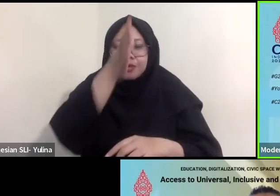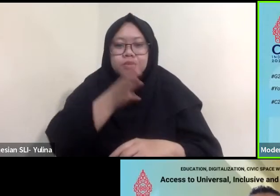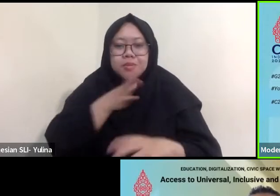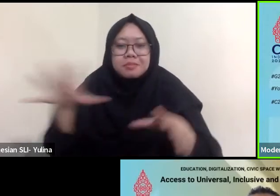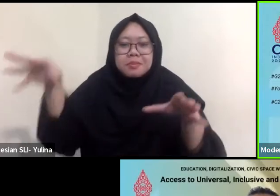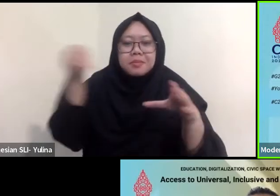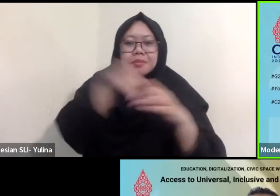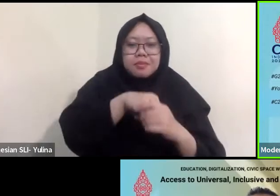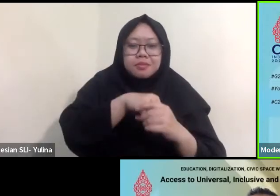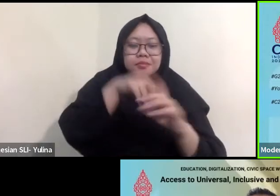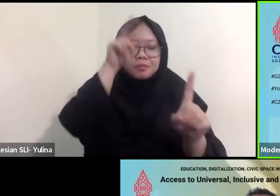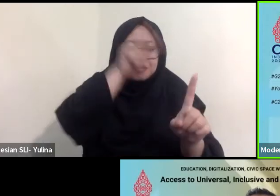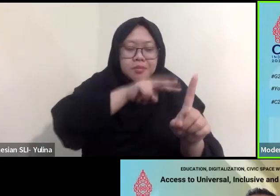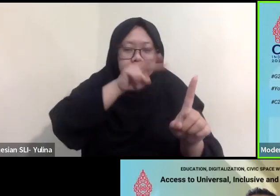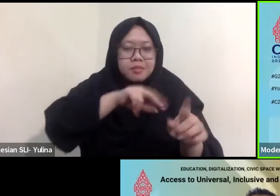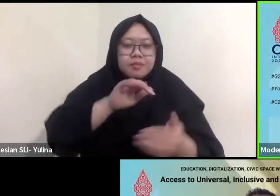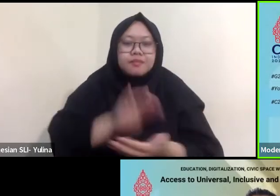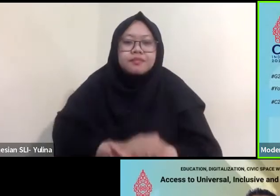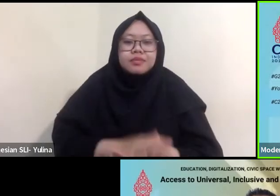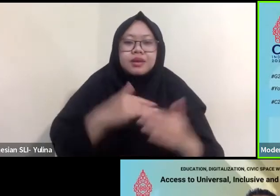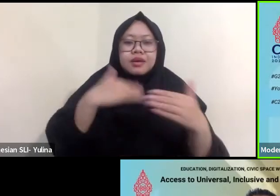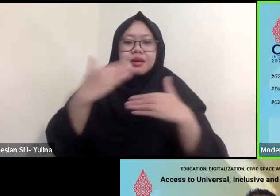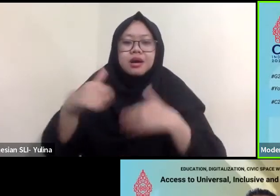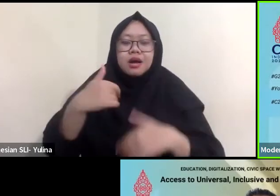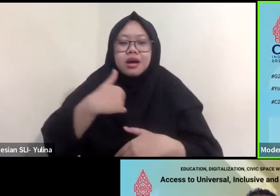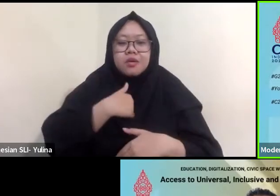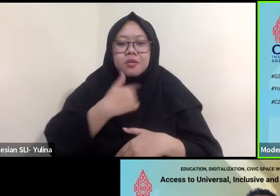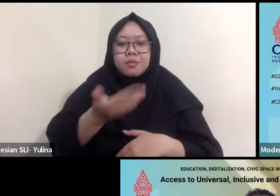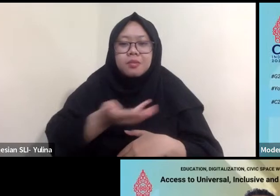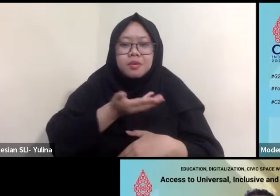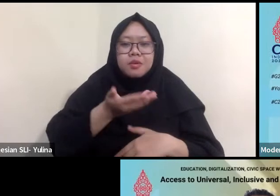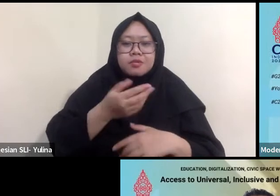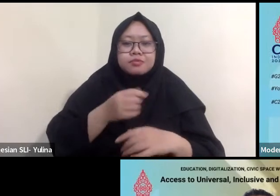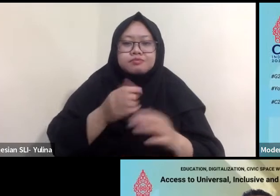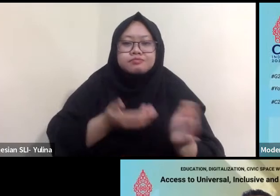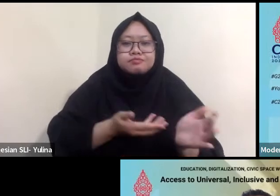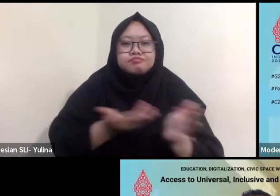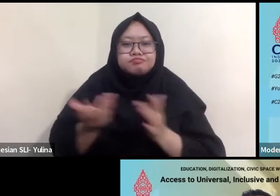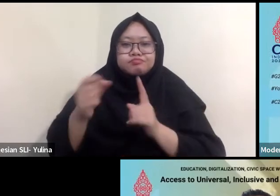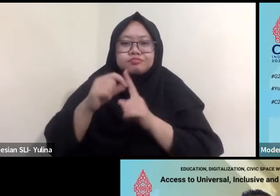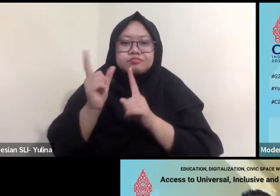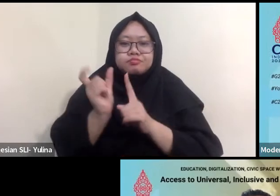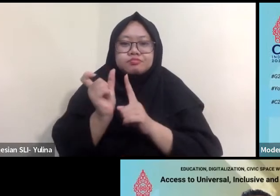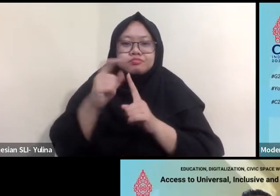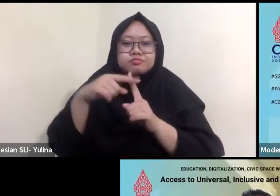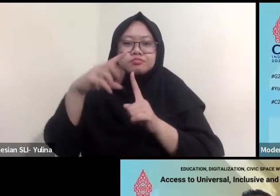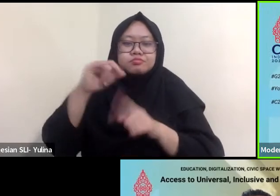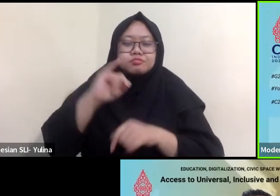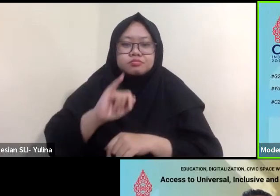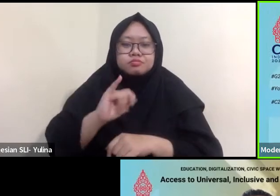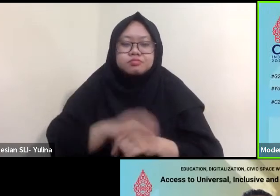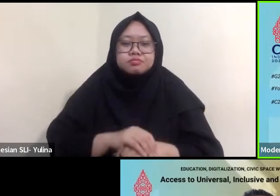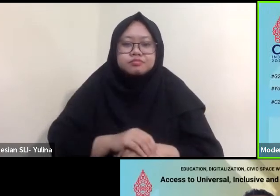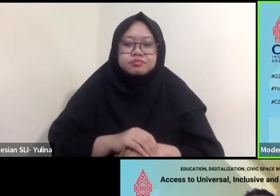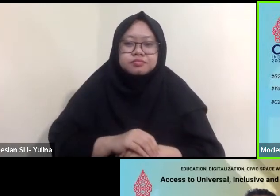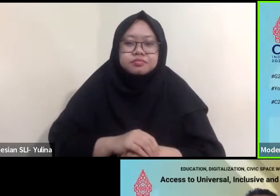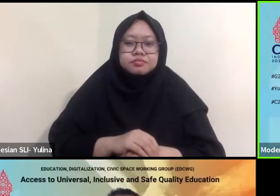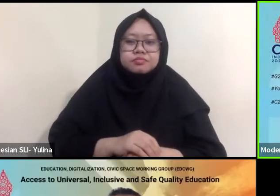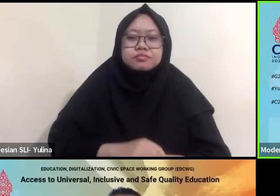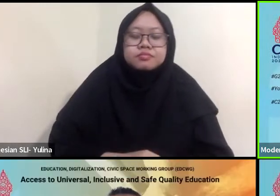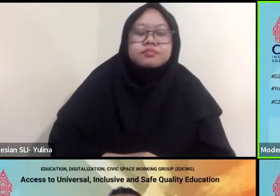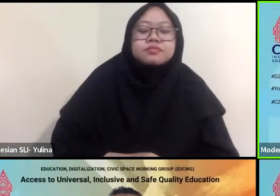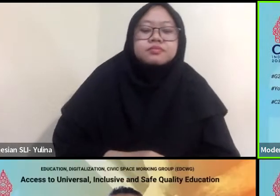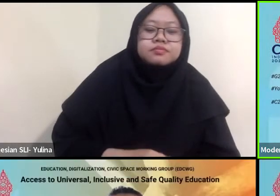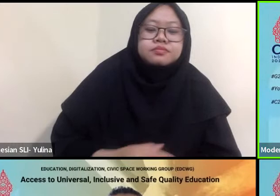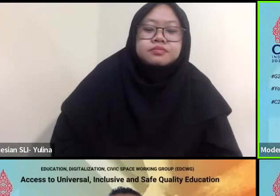turn to Putri right now. Putri, if you're still here on the line. Yes, you are. So yes, so you also, I think you mentioned on your